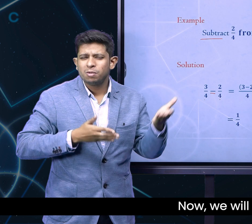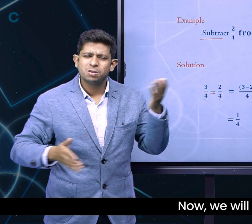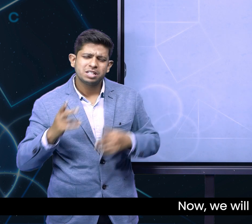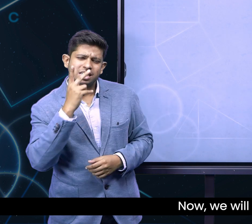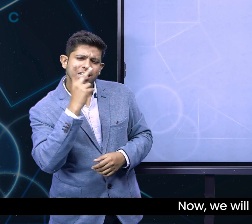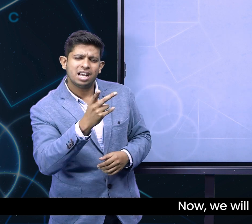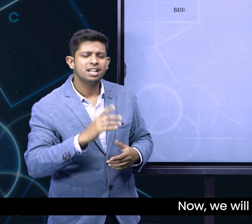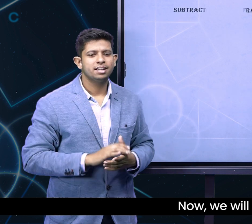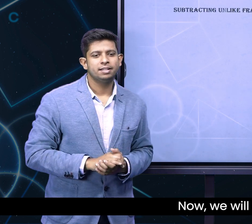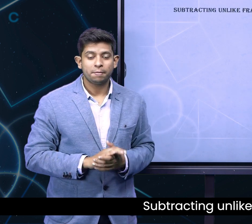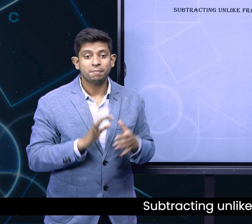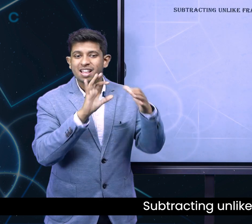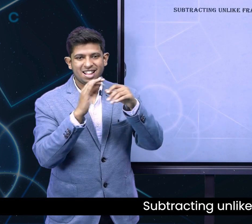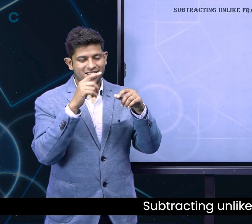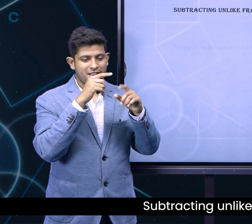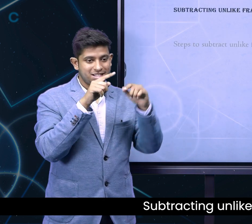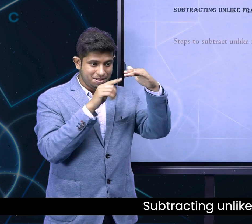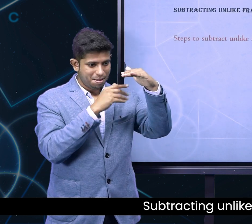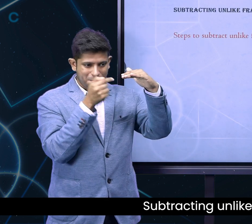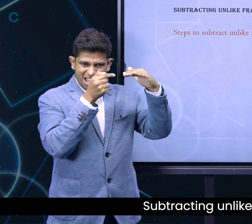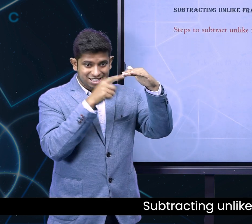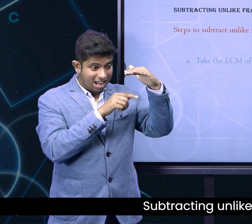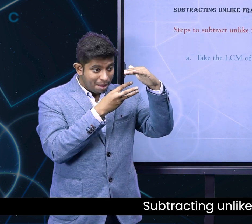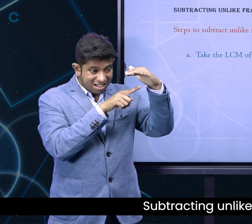Now we will see subtracting unlike fractions.